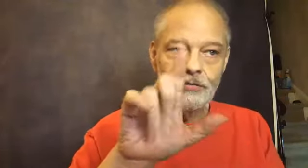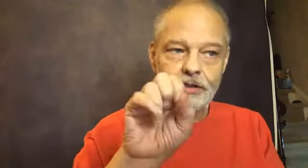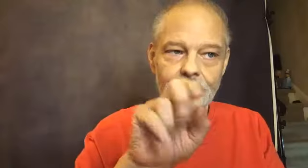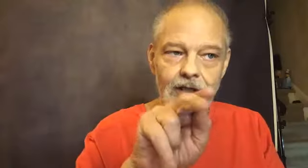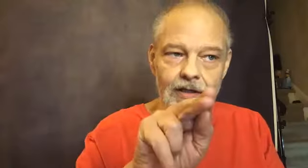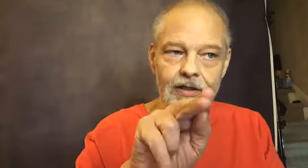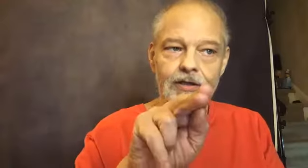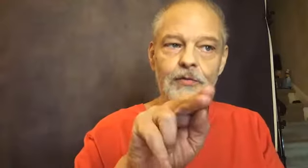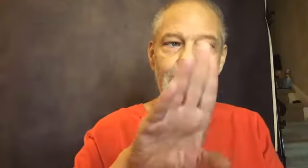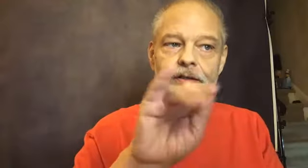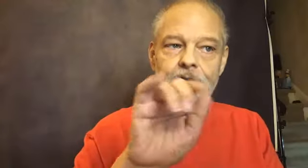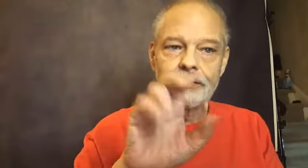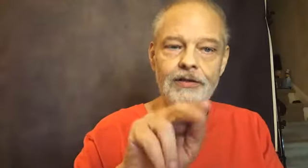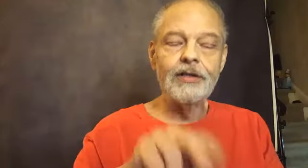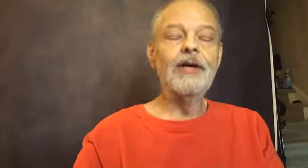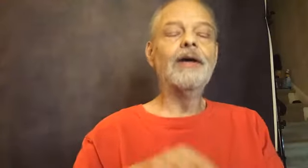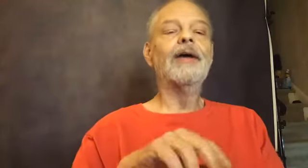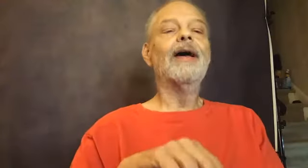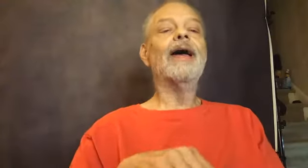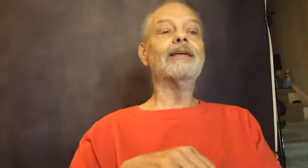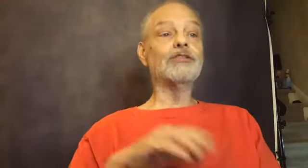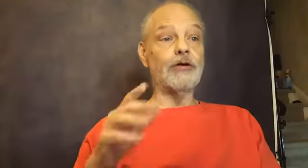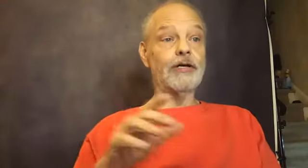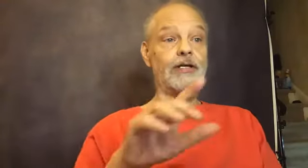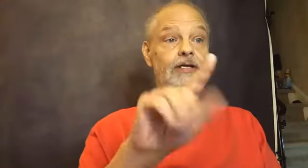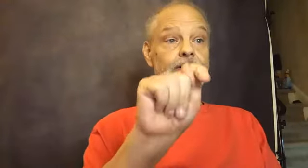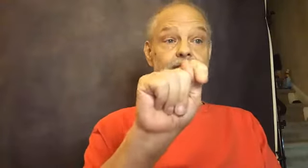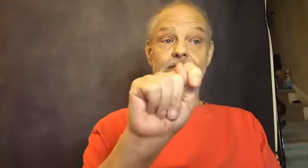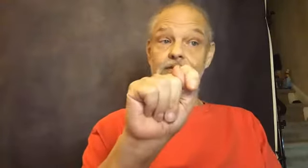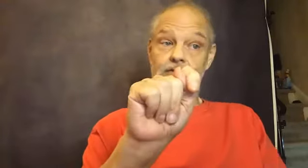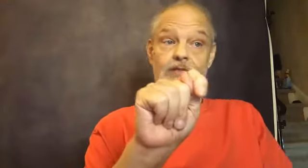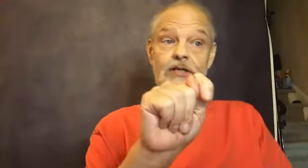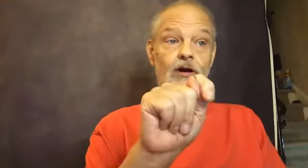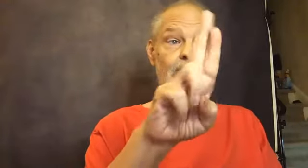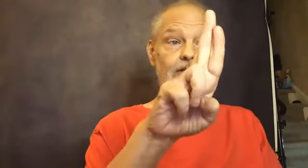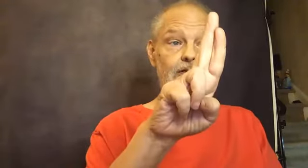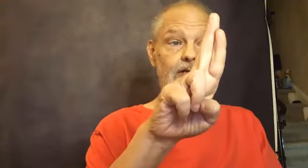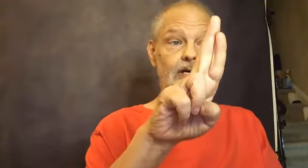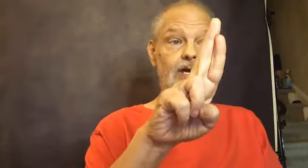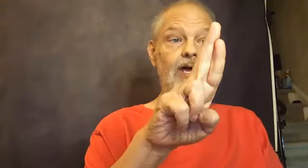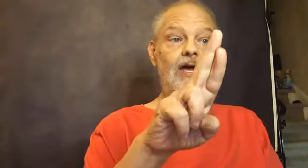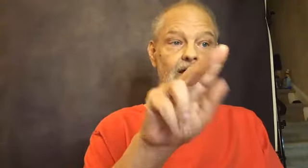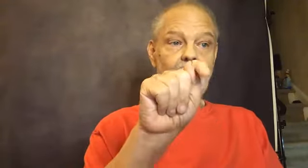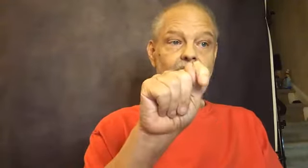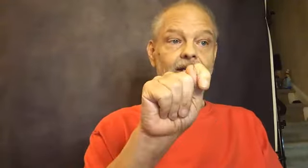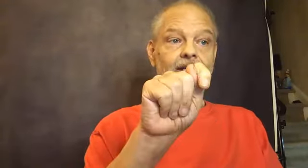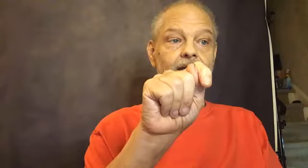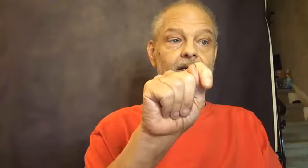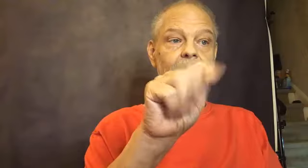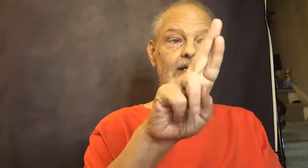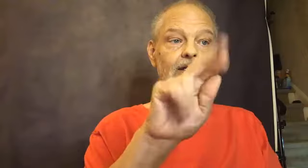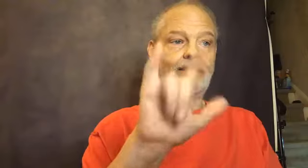want to get the I in there. You want to get the L in there. And then trillion is TR. And then